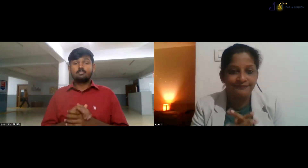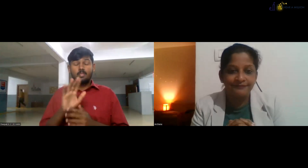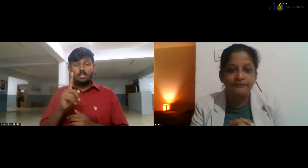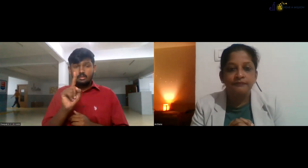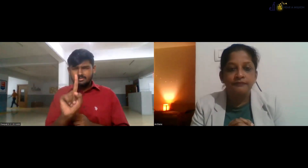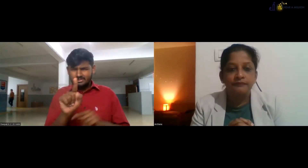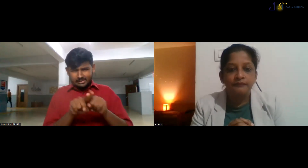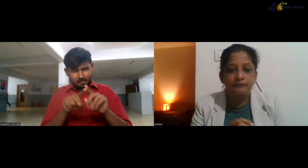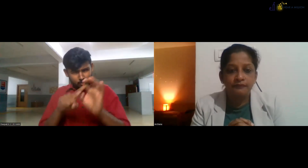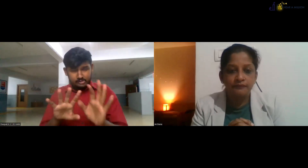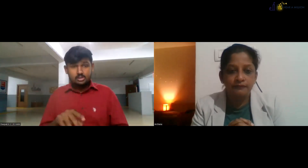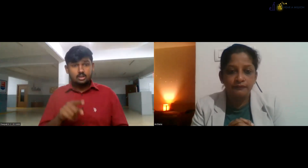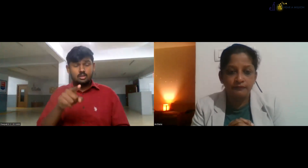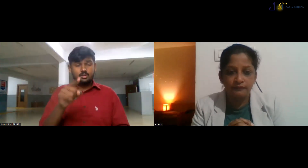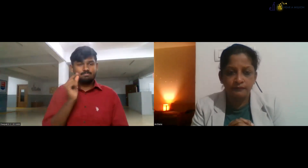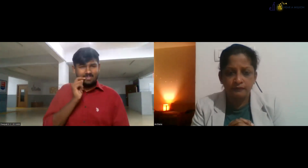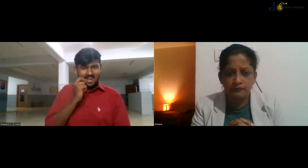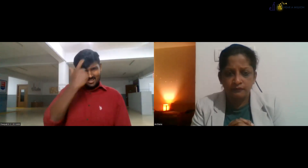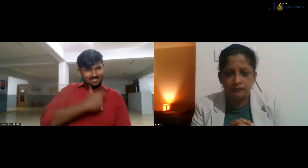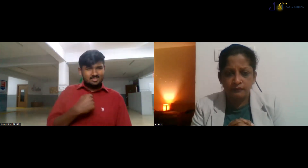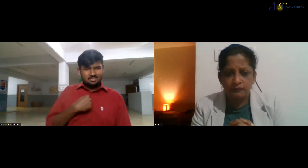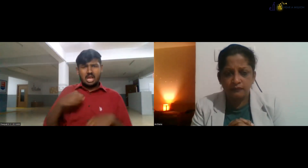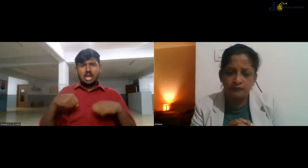Okay, I think something went wrong. Yeah.